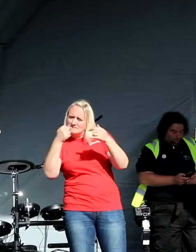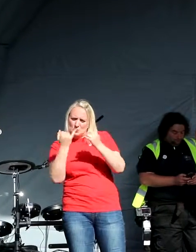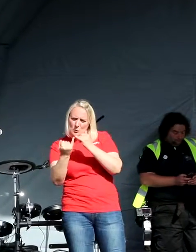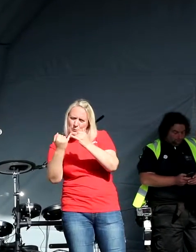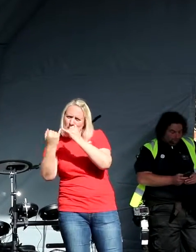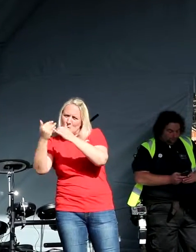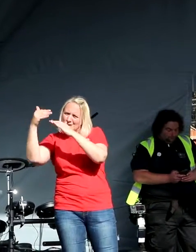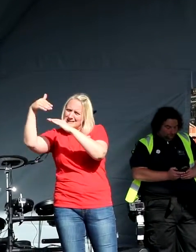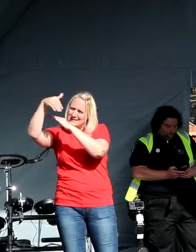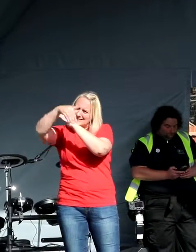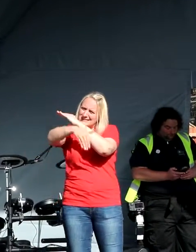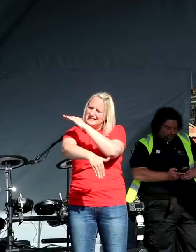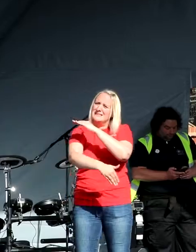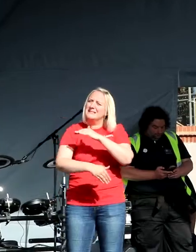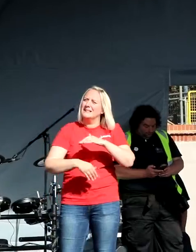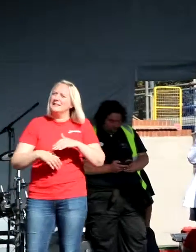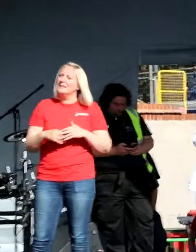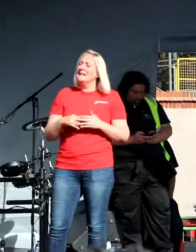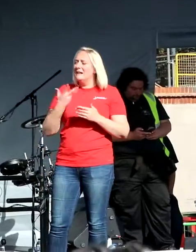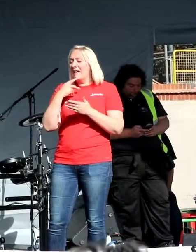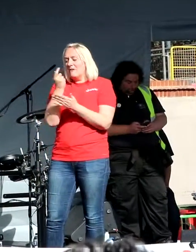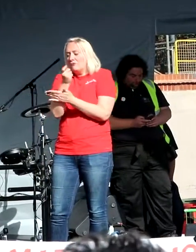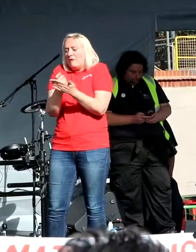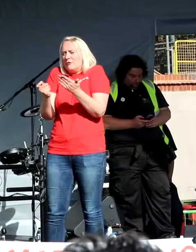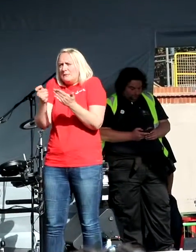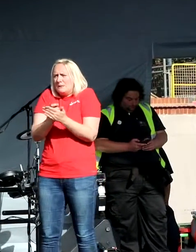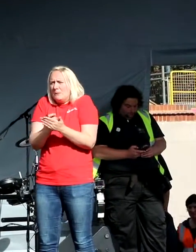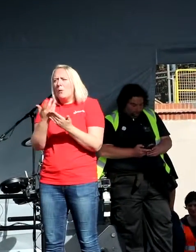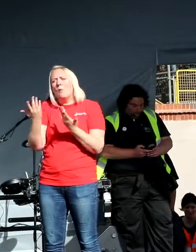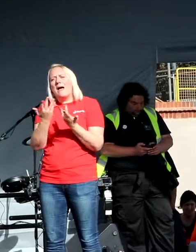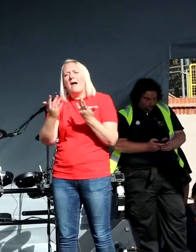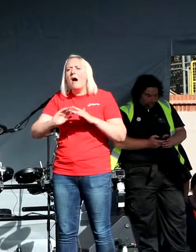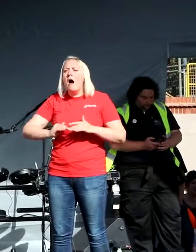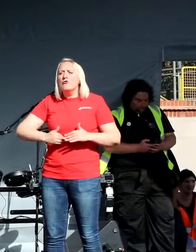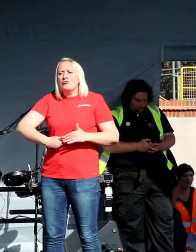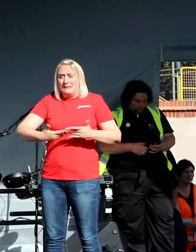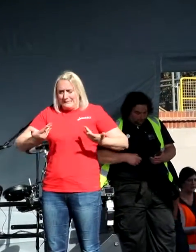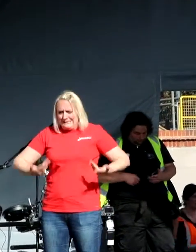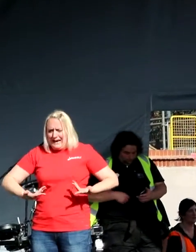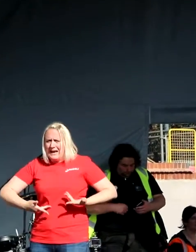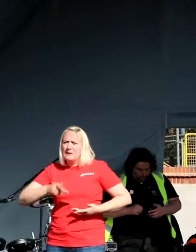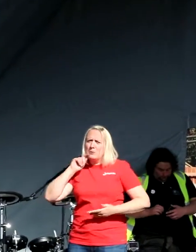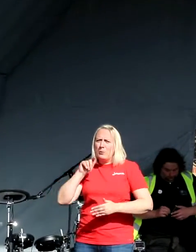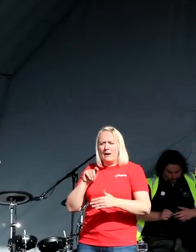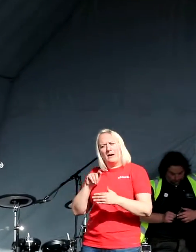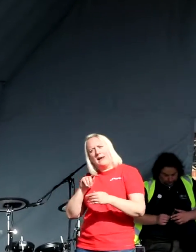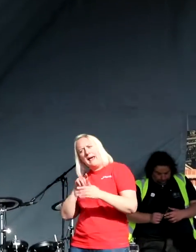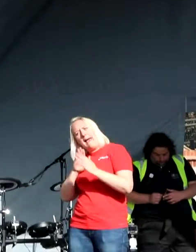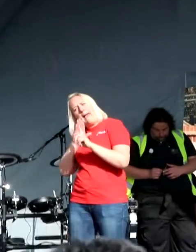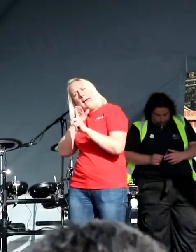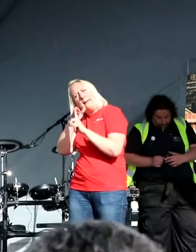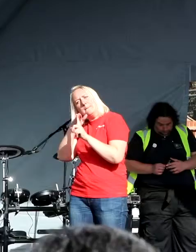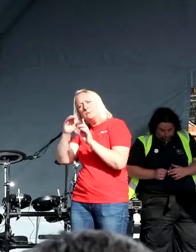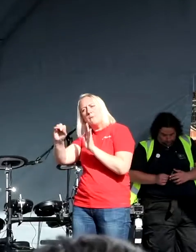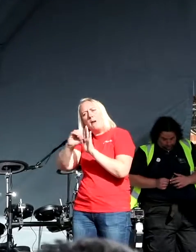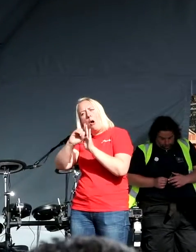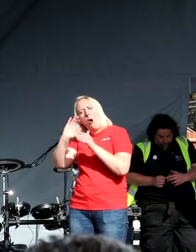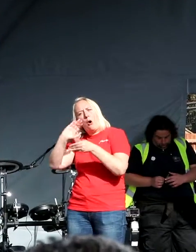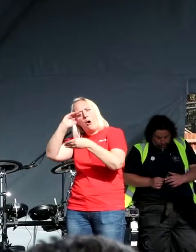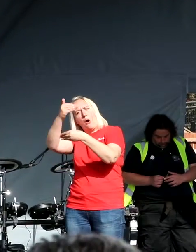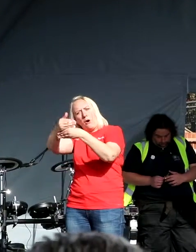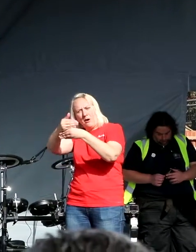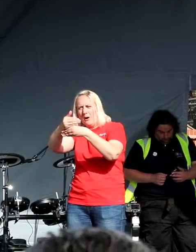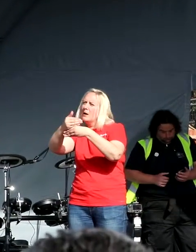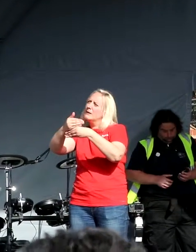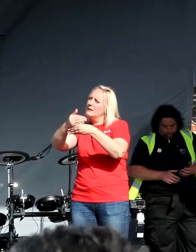Hungary which will keep immigrants out. There was a speech made by the President of the Czech Republic saying that Muslims aren't welcome